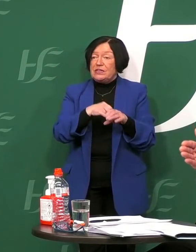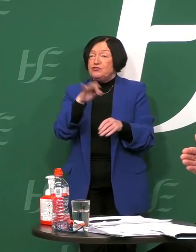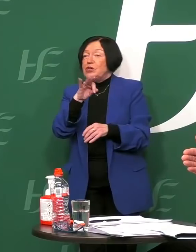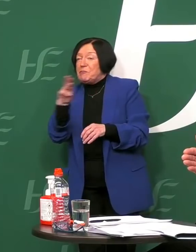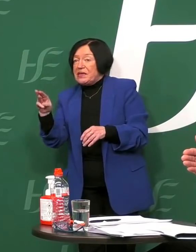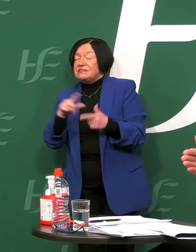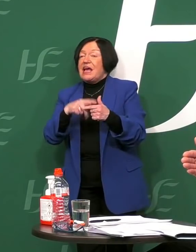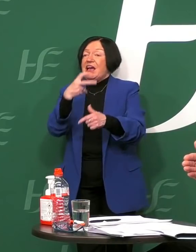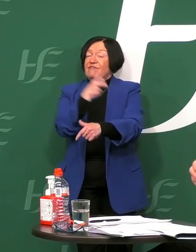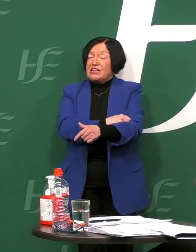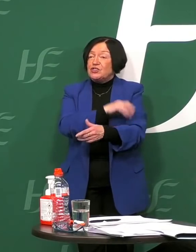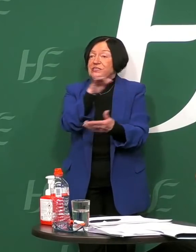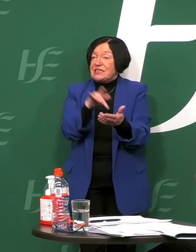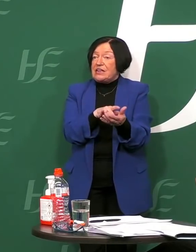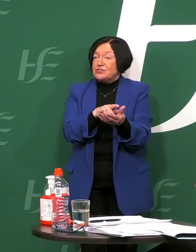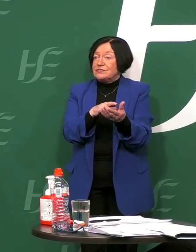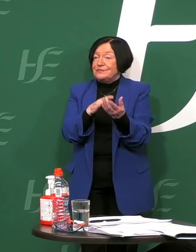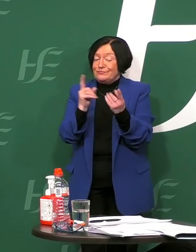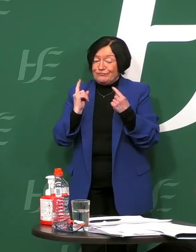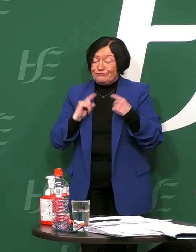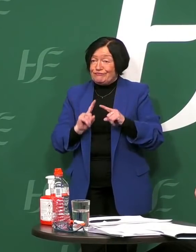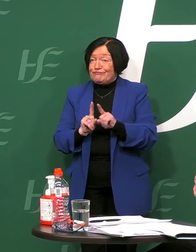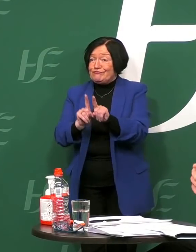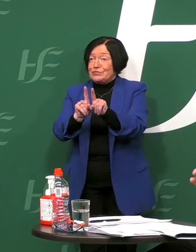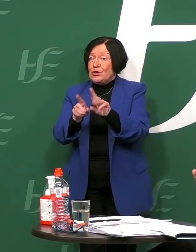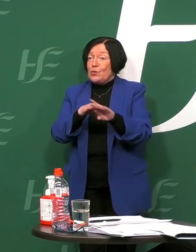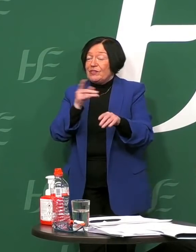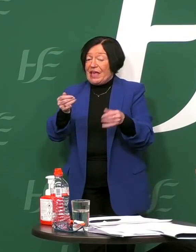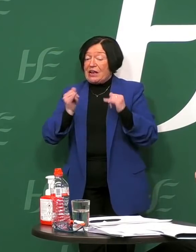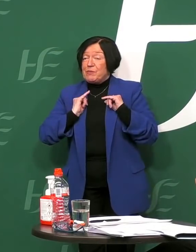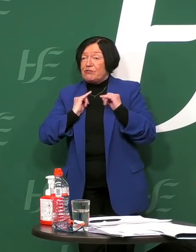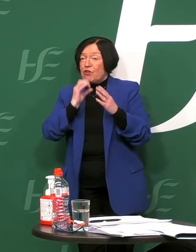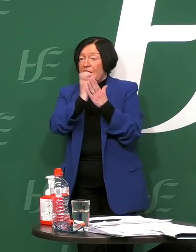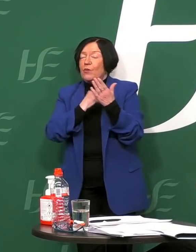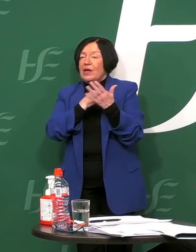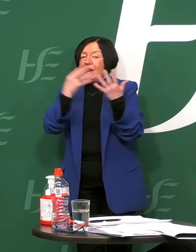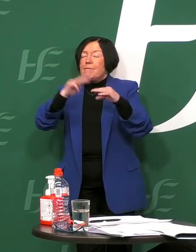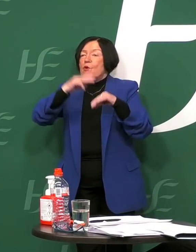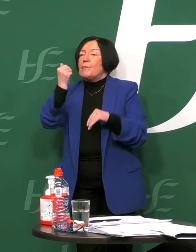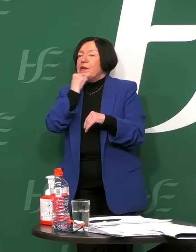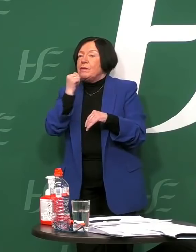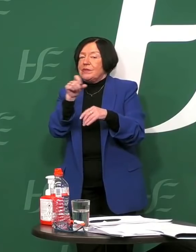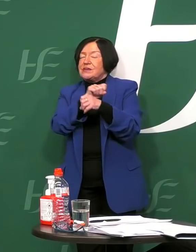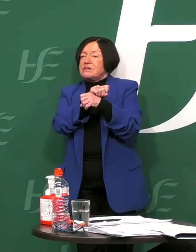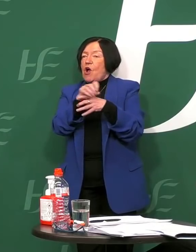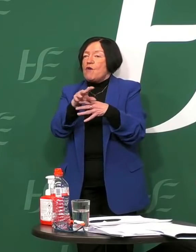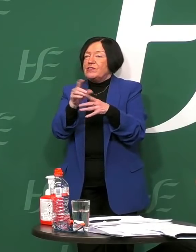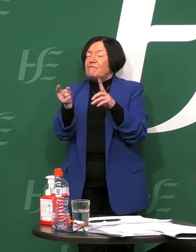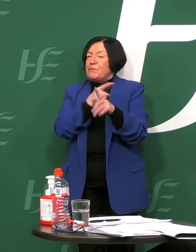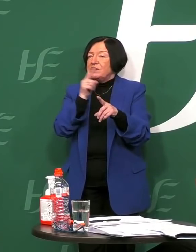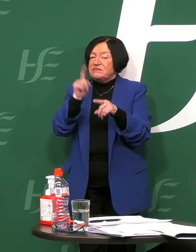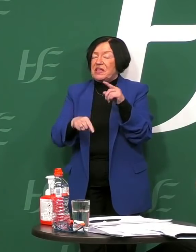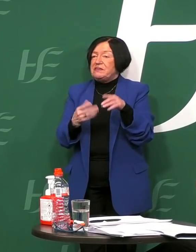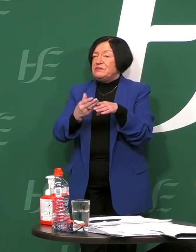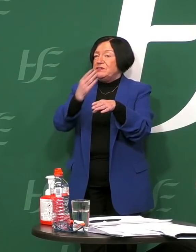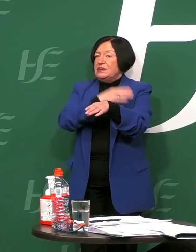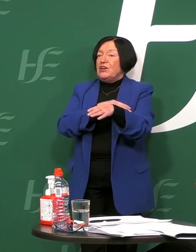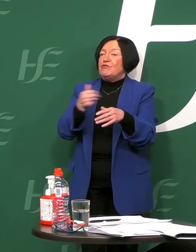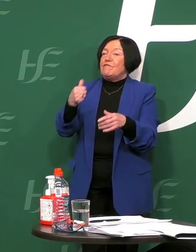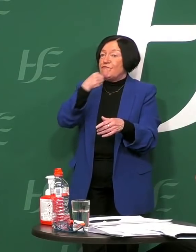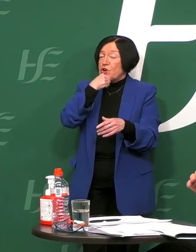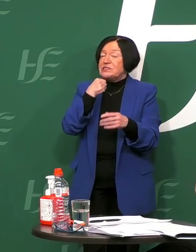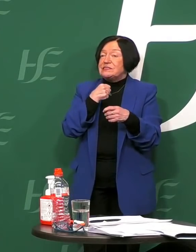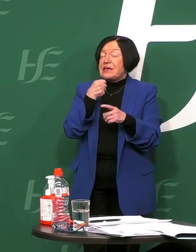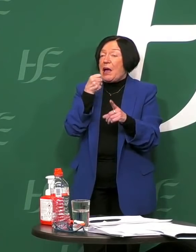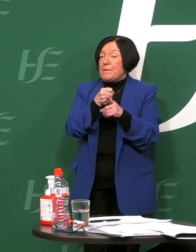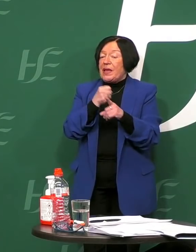GPs and vaccination centres working. We have the eligibility criteria. We have a larger number of people who are COVID positive than was the case, say, in the primary campaign.